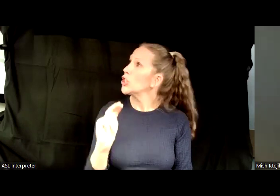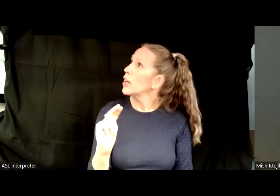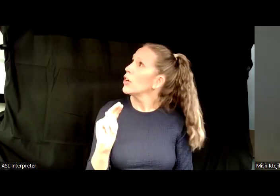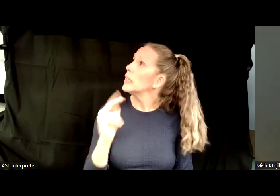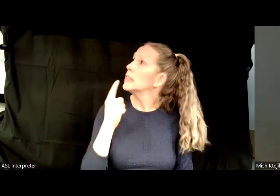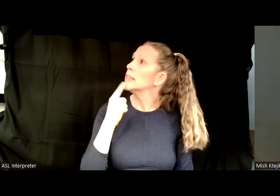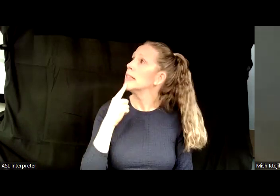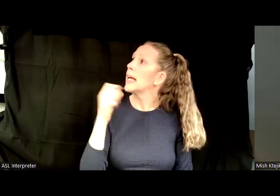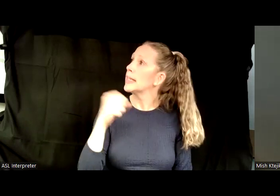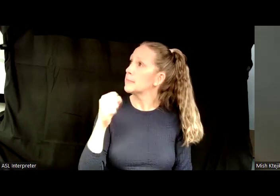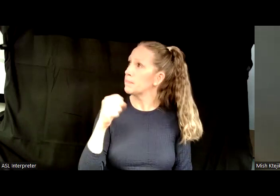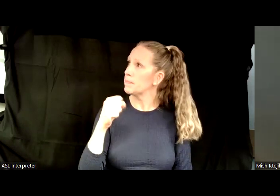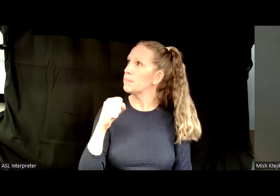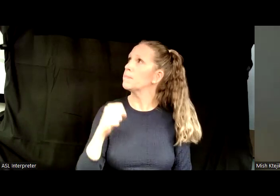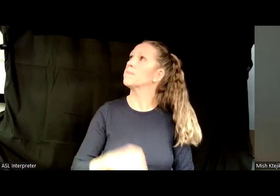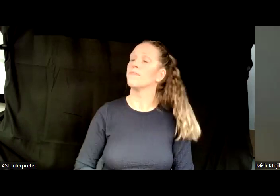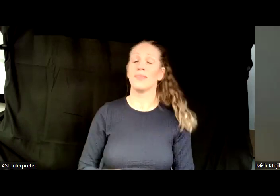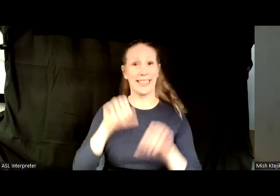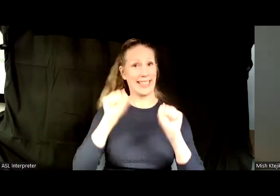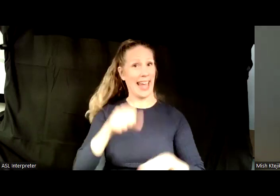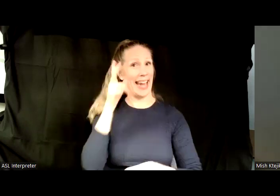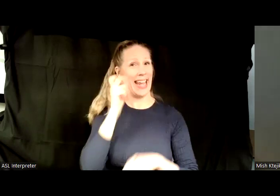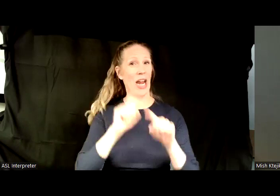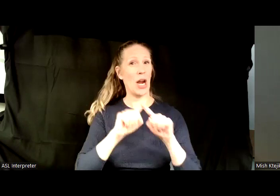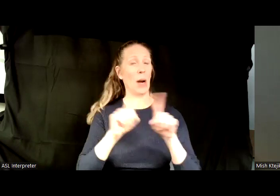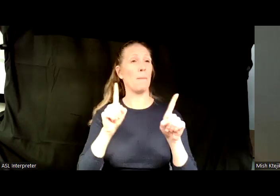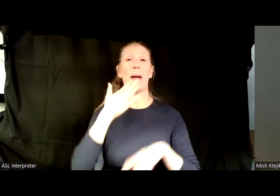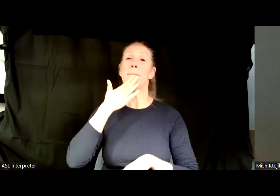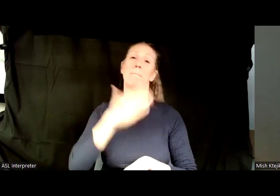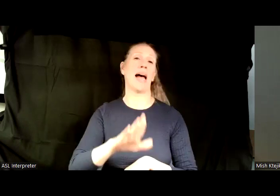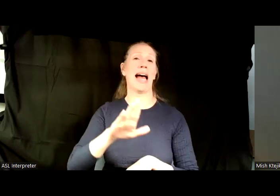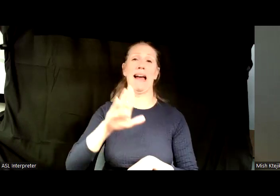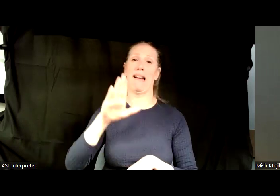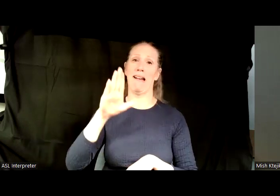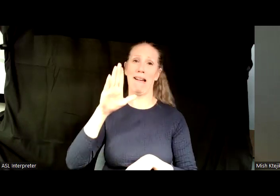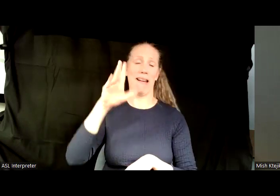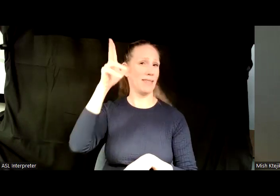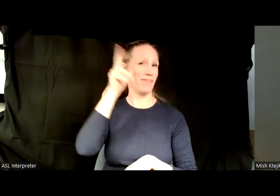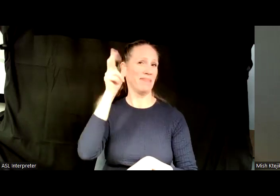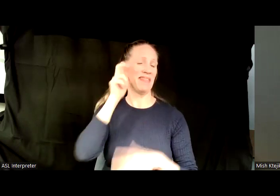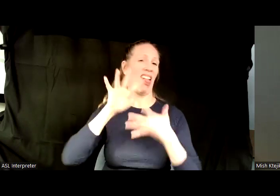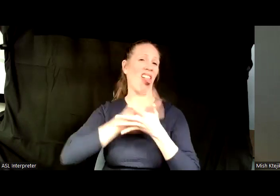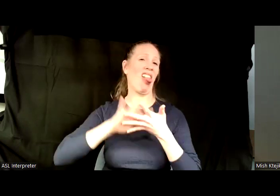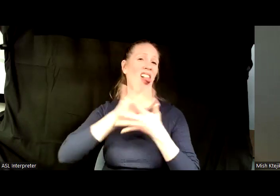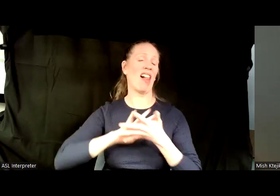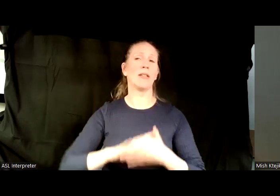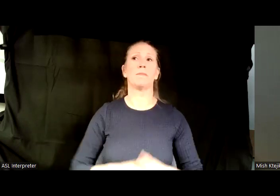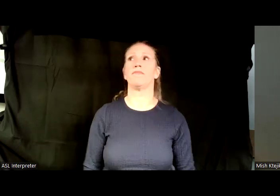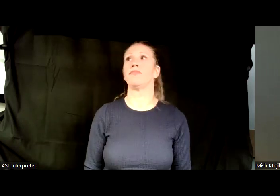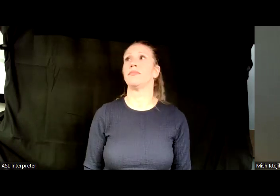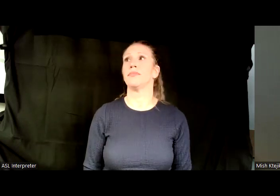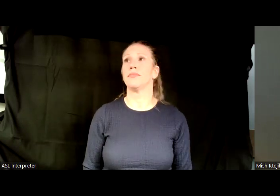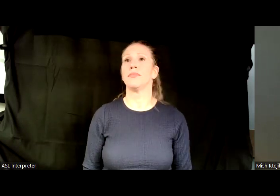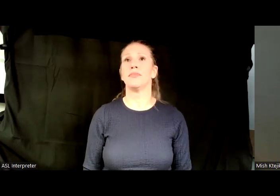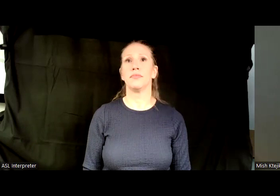Yeah, Sharon's saying can hear but pretty bad sound. Sharon says can hear but